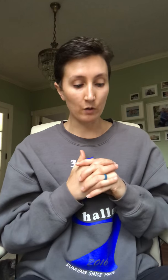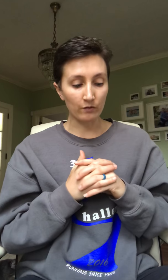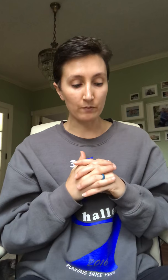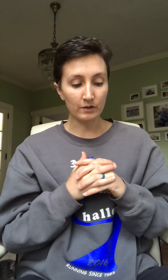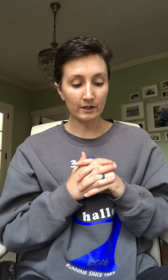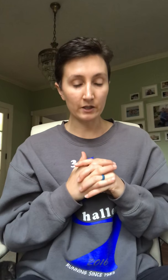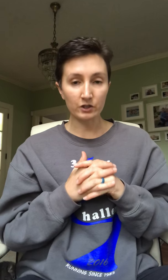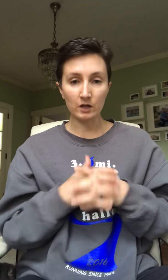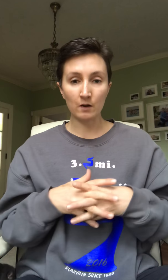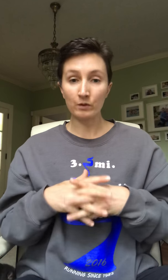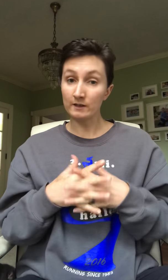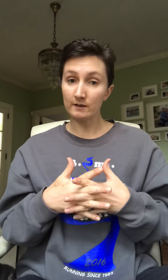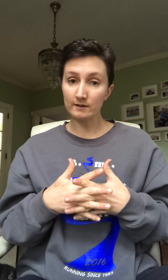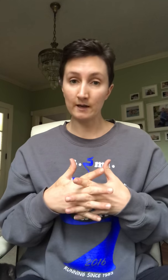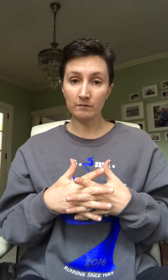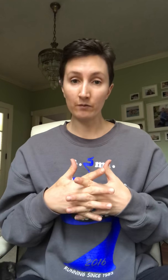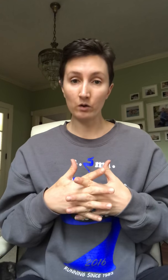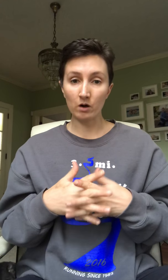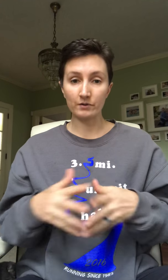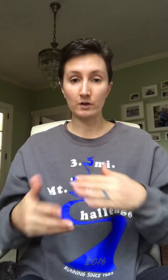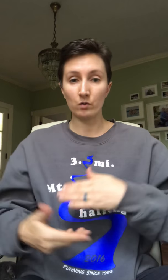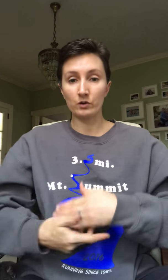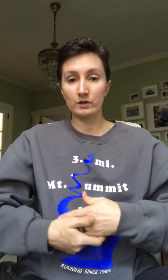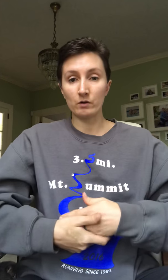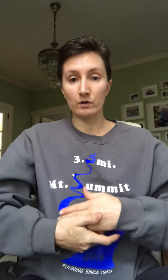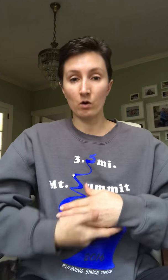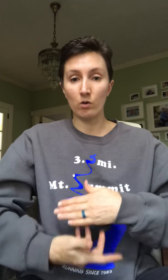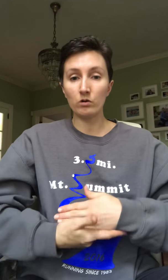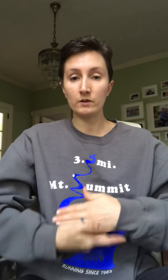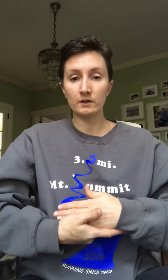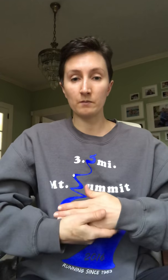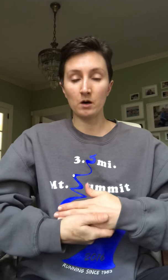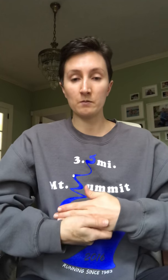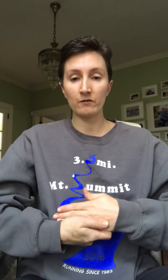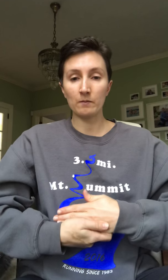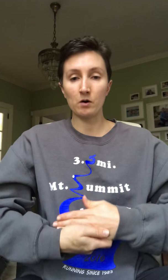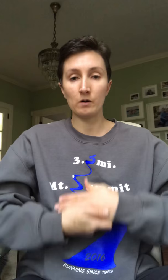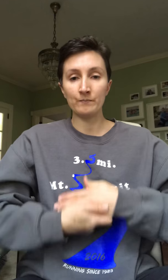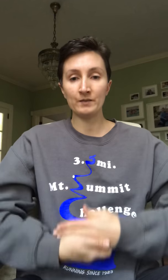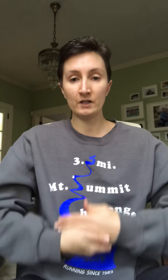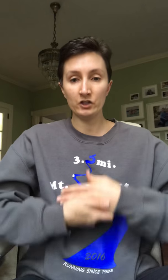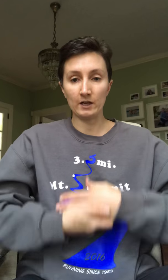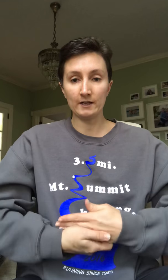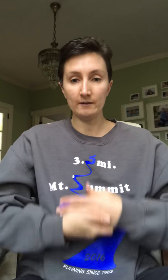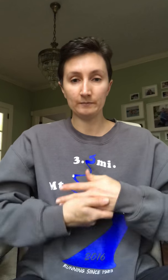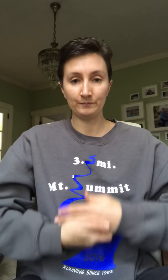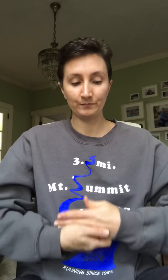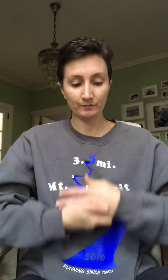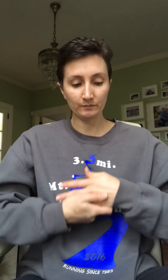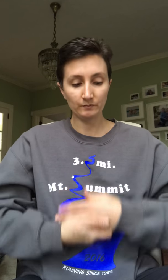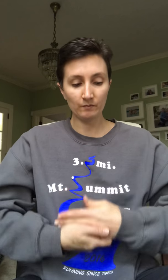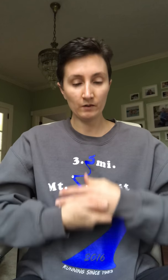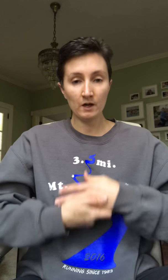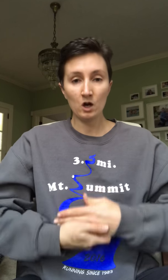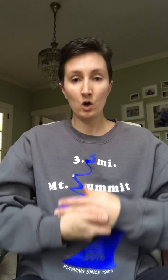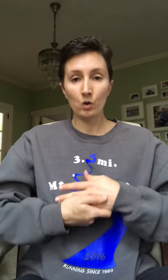for British, we did this sign before also. We're just going to hold on to the bottom of our palm and shake it.